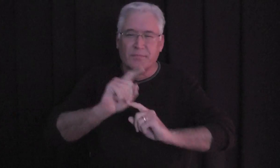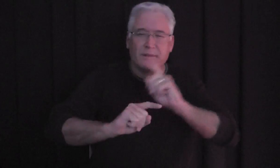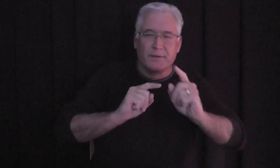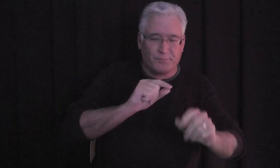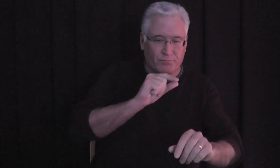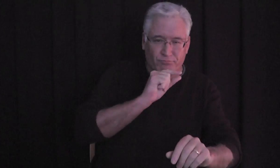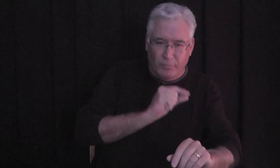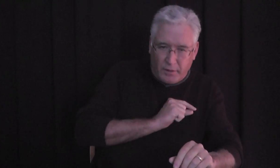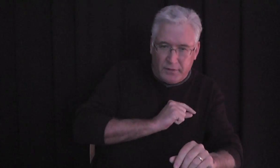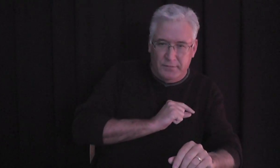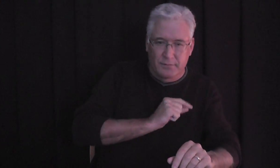The word Thanksgiving,